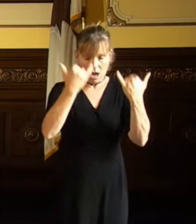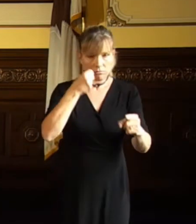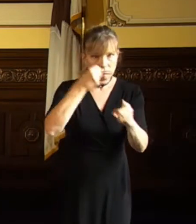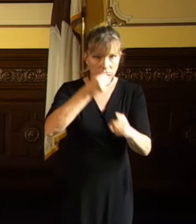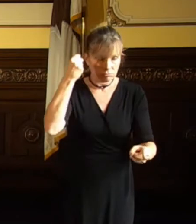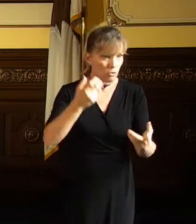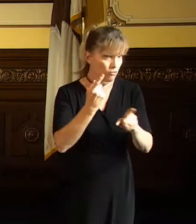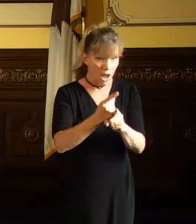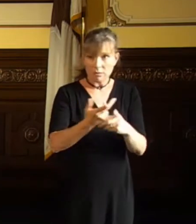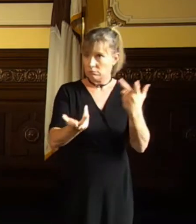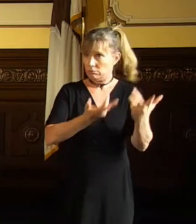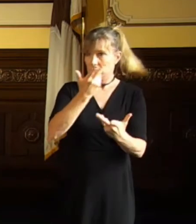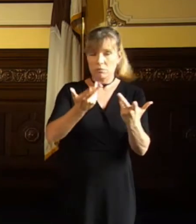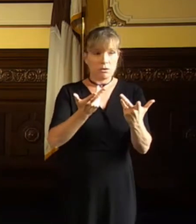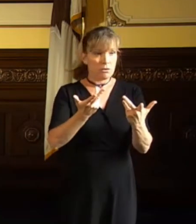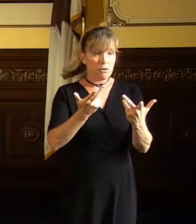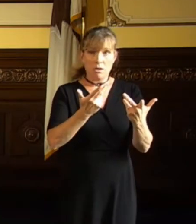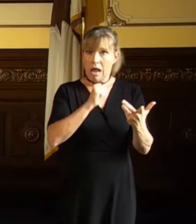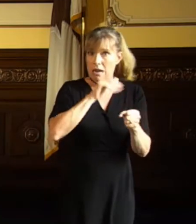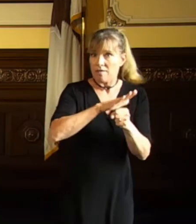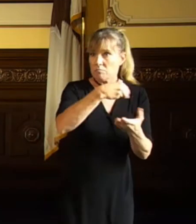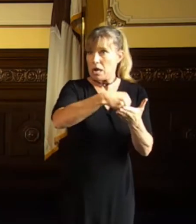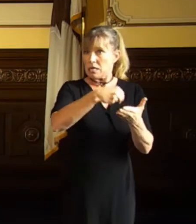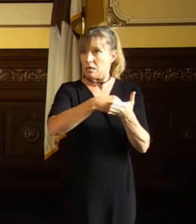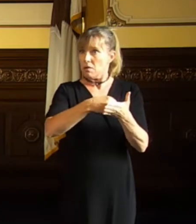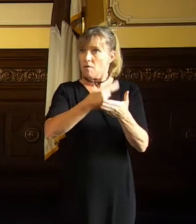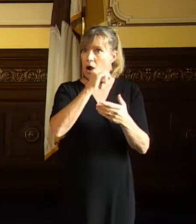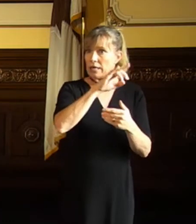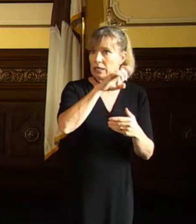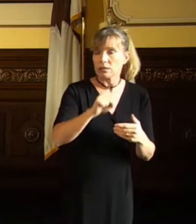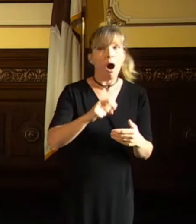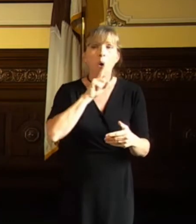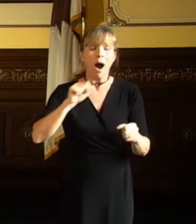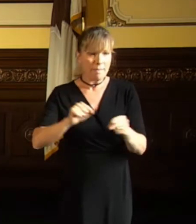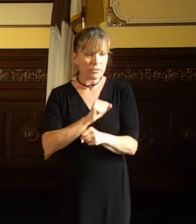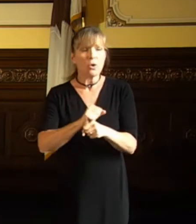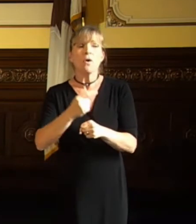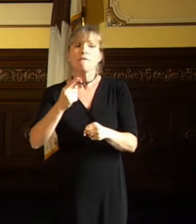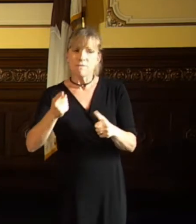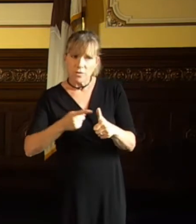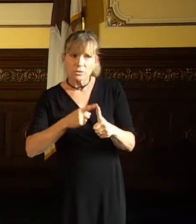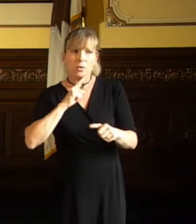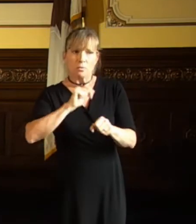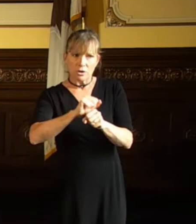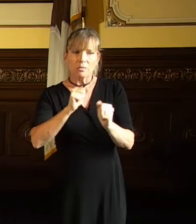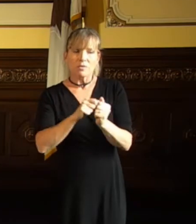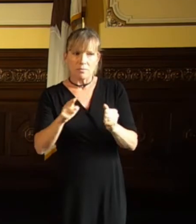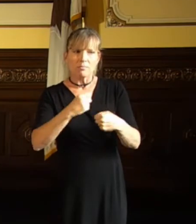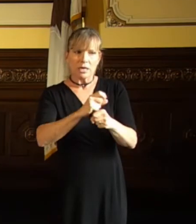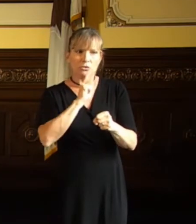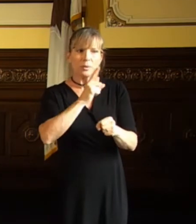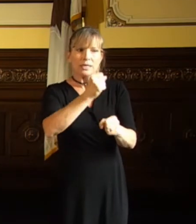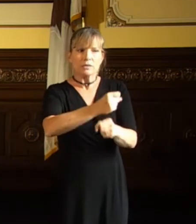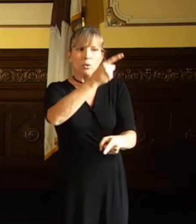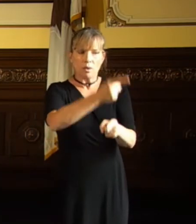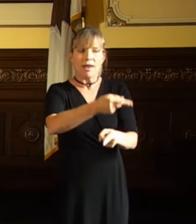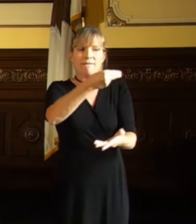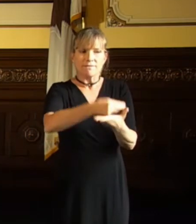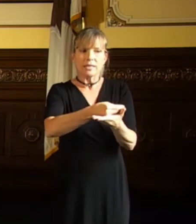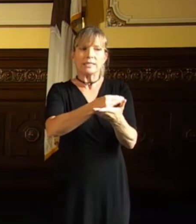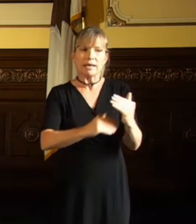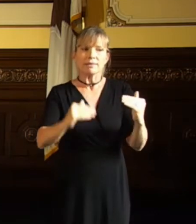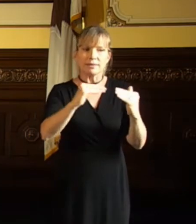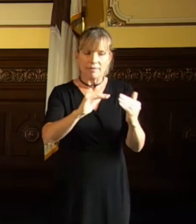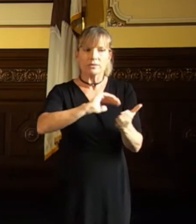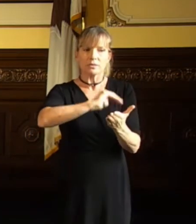we are, right, with all that underfunding affecting IDES. So I am absolutely, we're working with them on making sure we get the right funding levels for